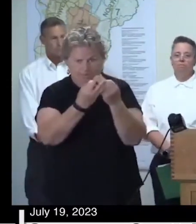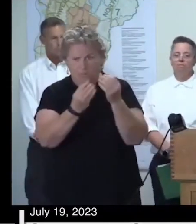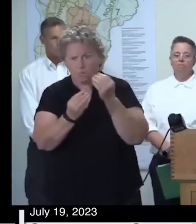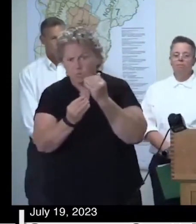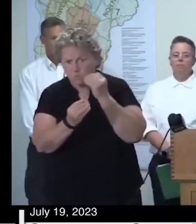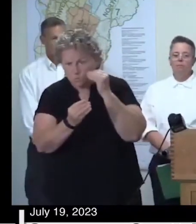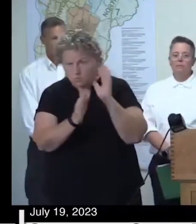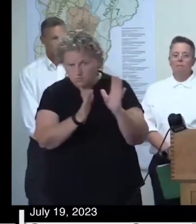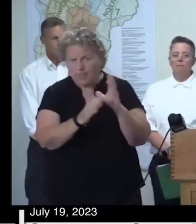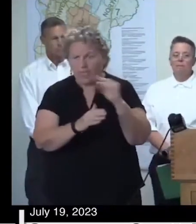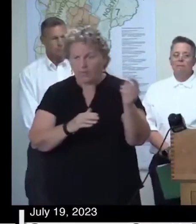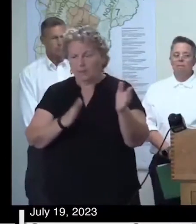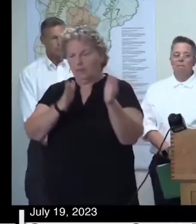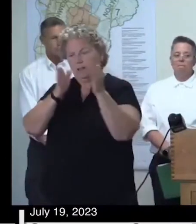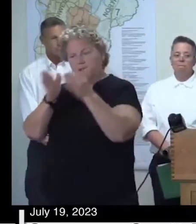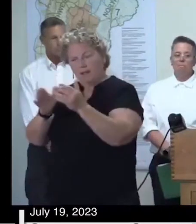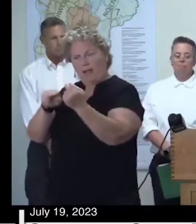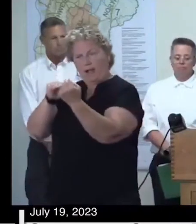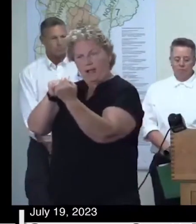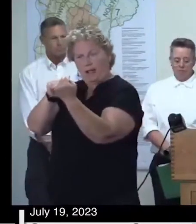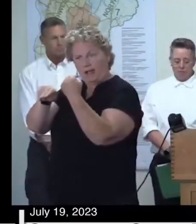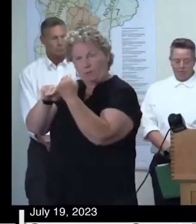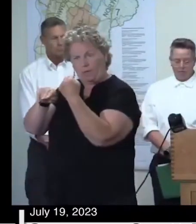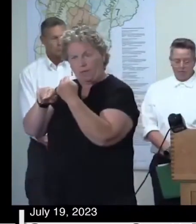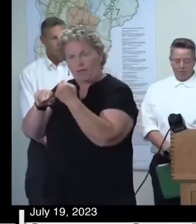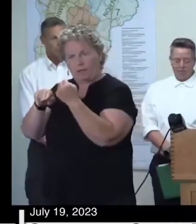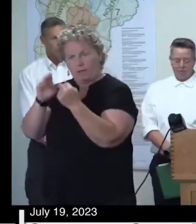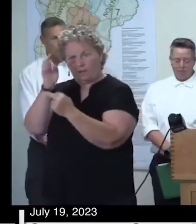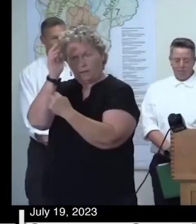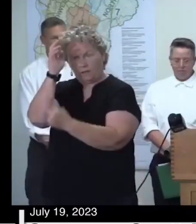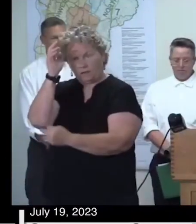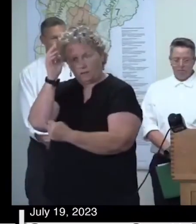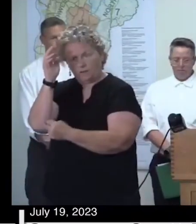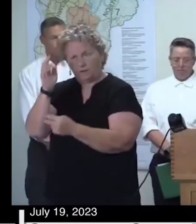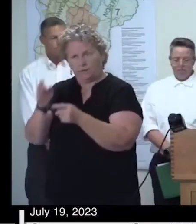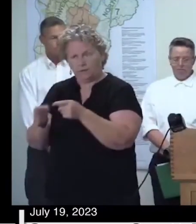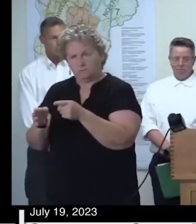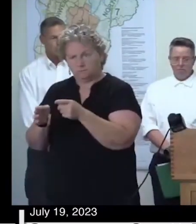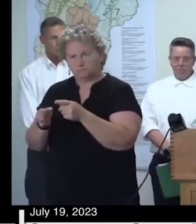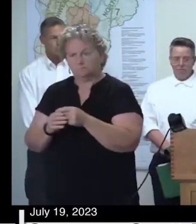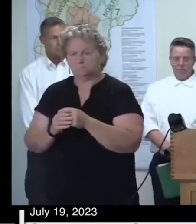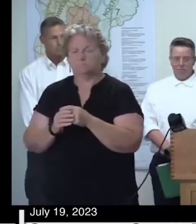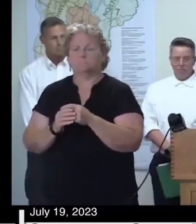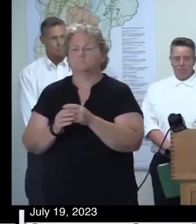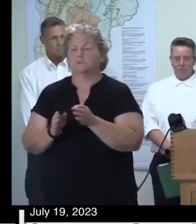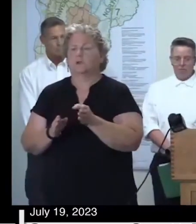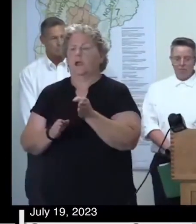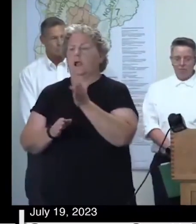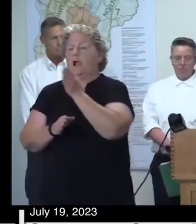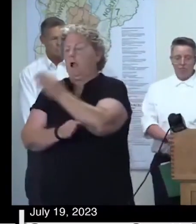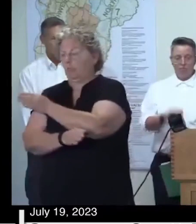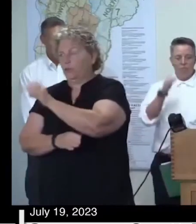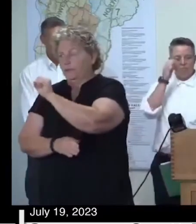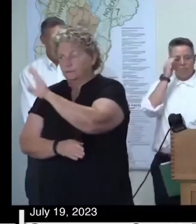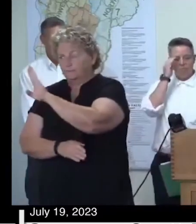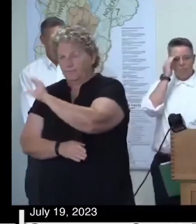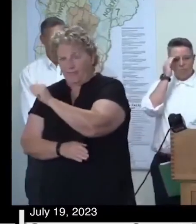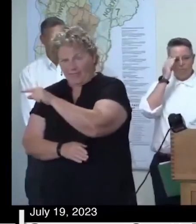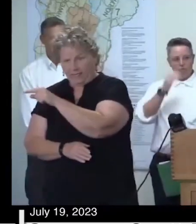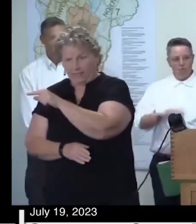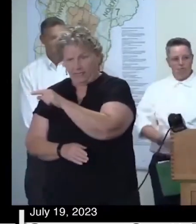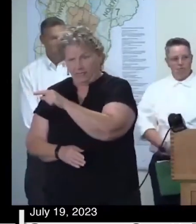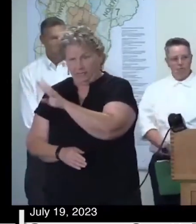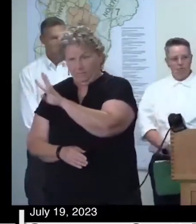is basically a Small Business Administration loan at 4%, and in 20 years, you're a former